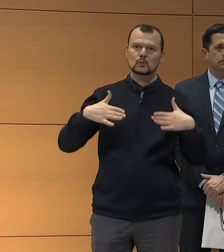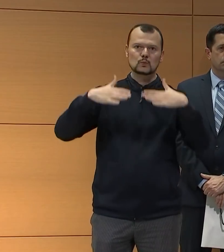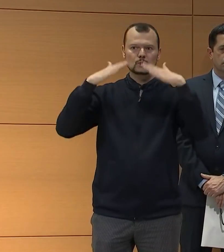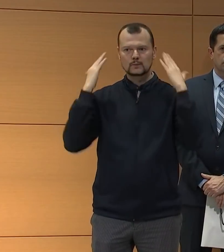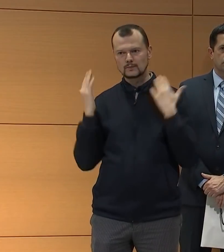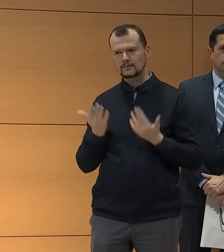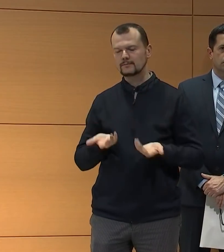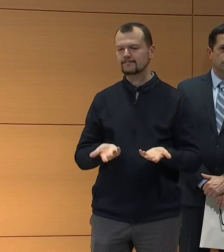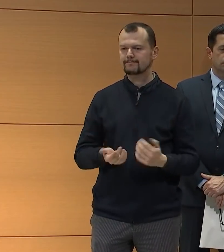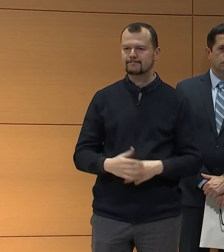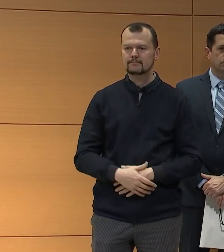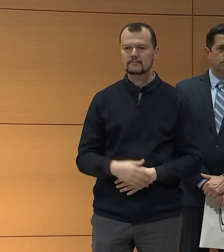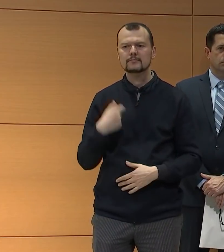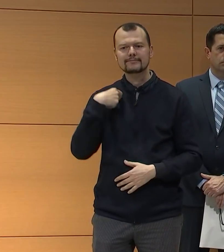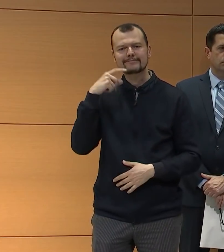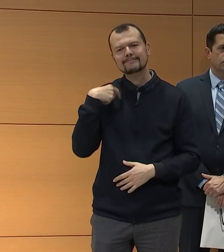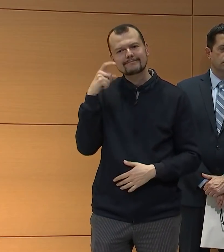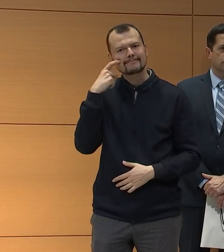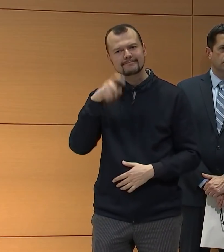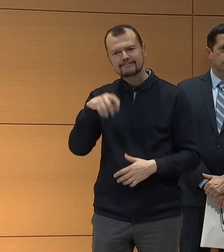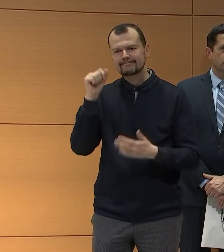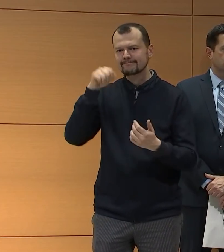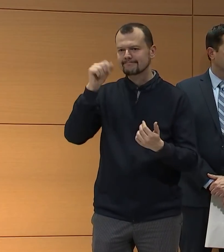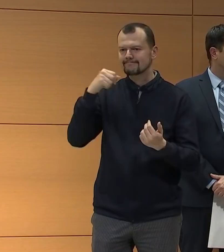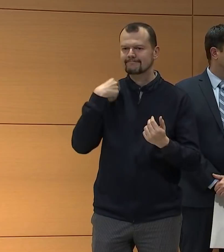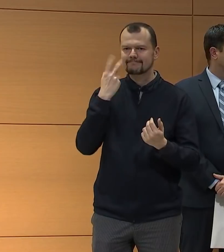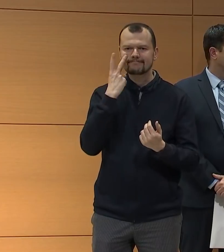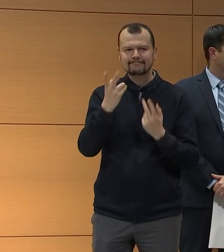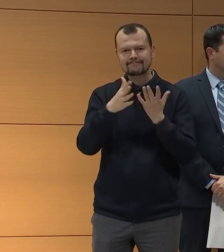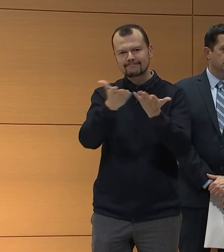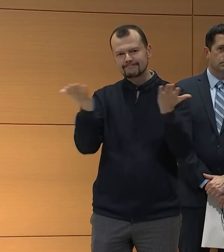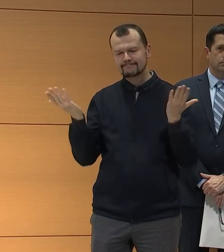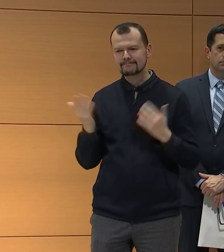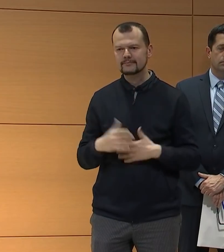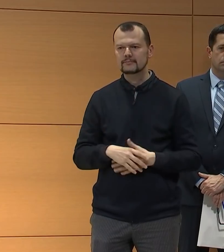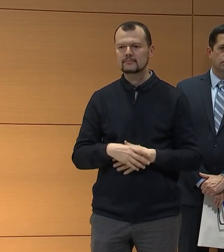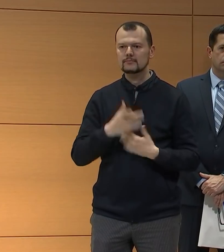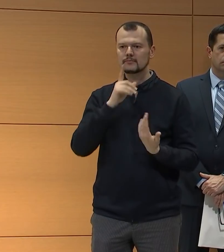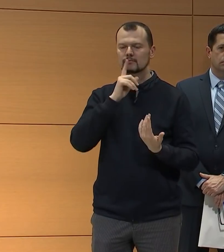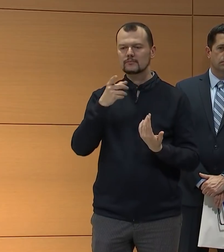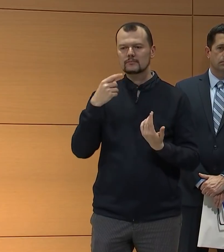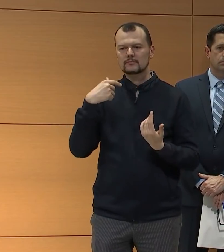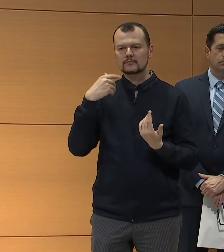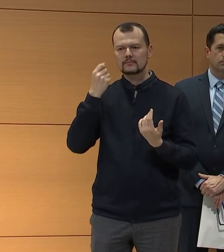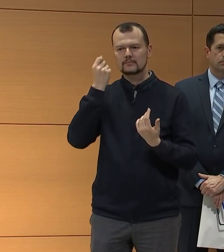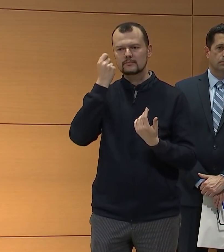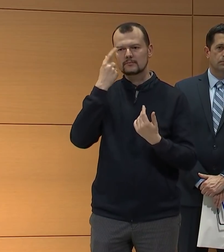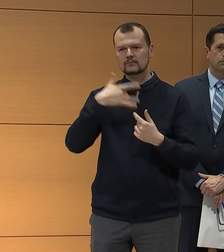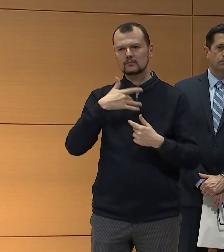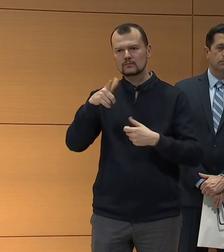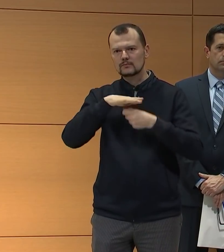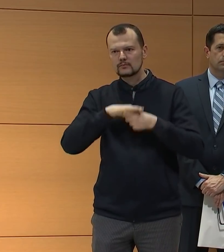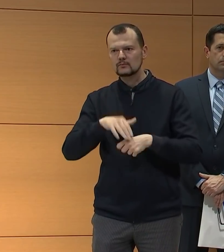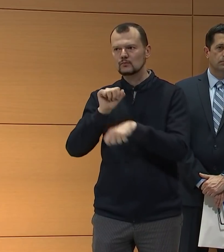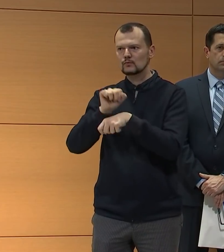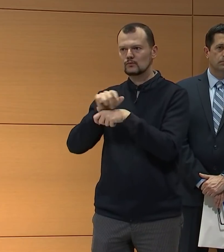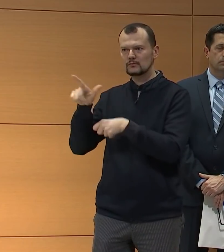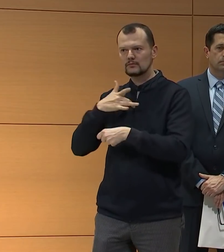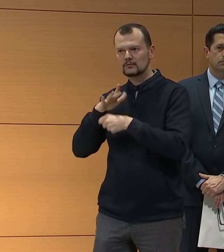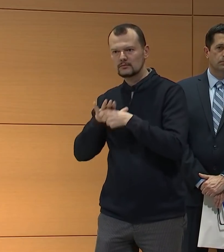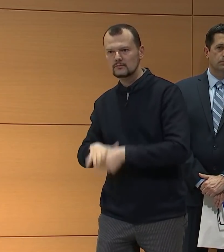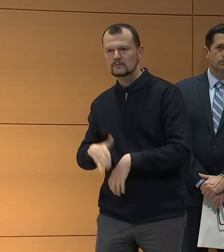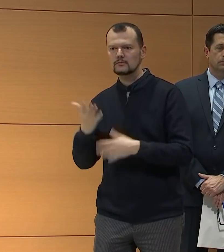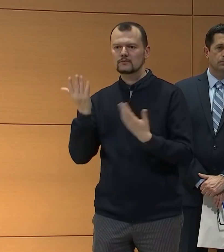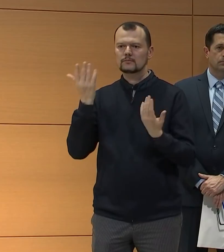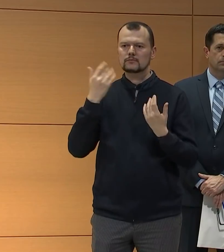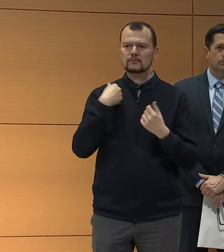acknowledge that. Frankly, our workforce is feeling that stress, and so we have to remain strong and vigilant as a community, and I